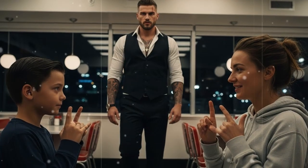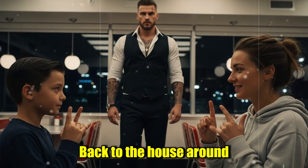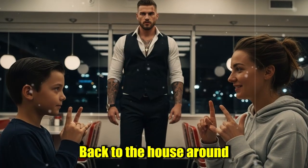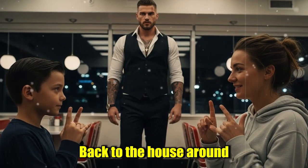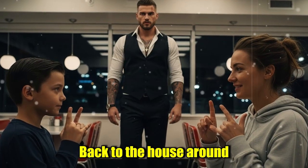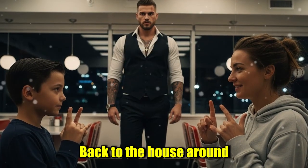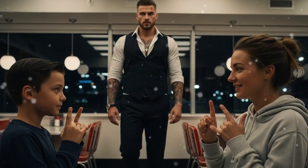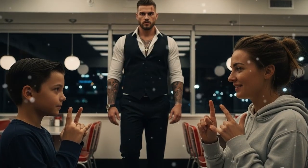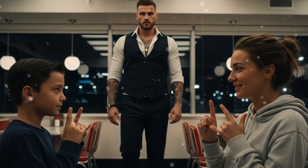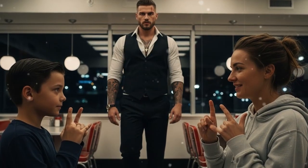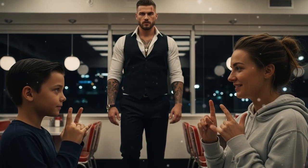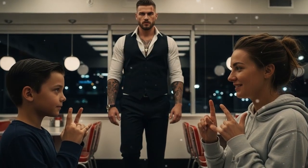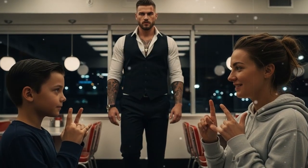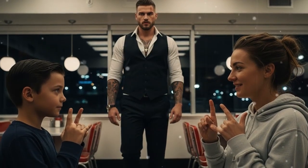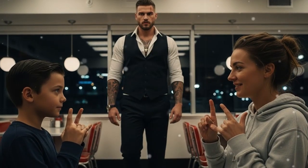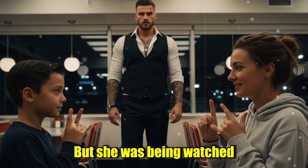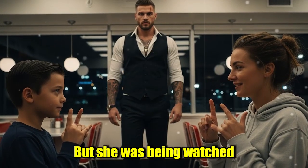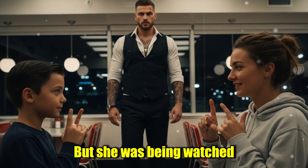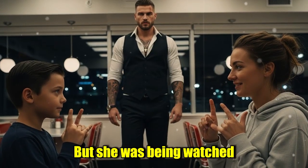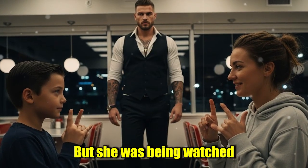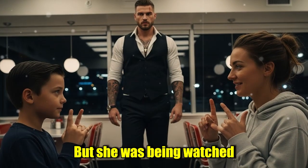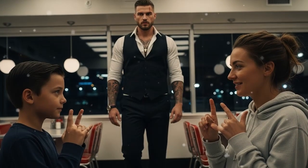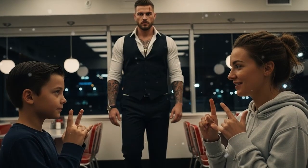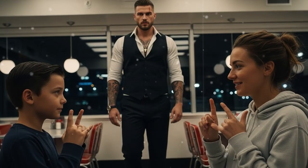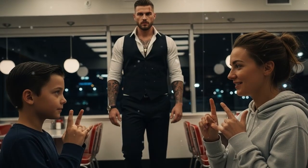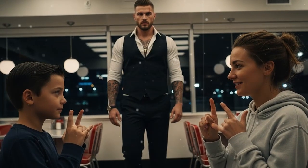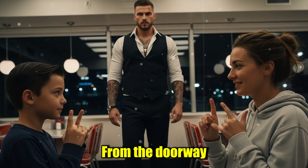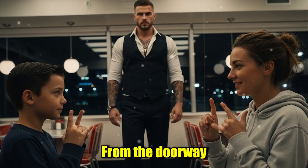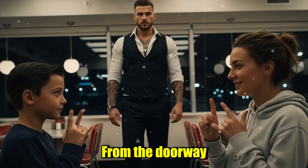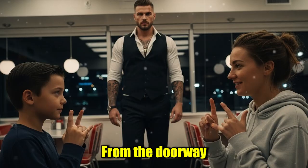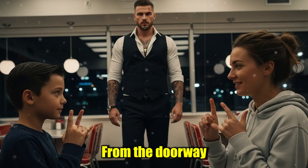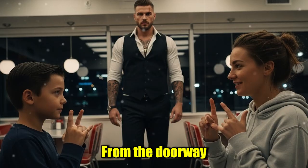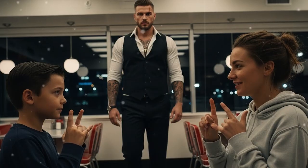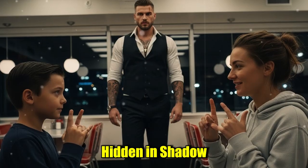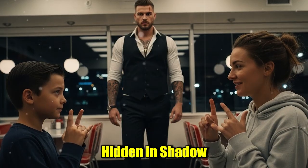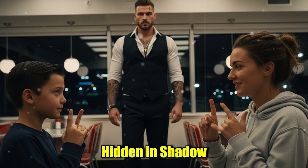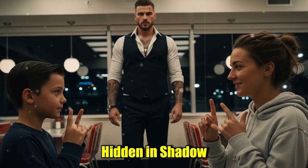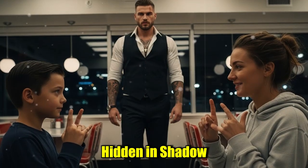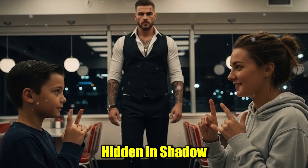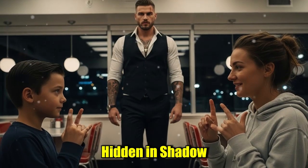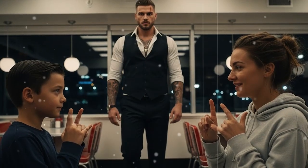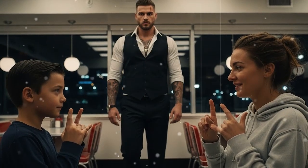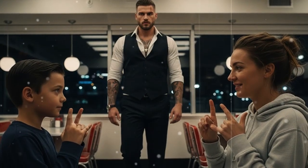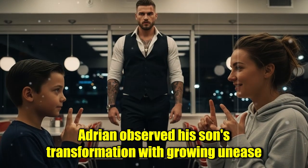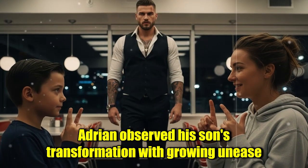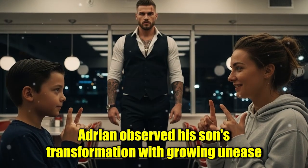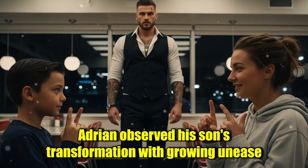the house around them. It was subtle, but she was being watched. From the doorway, hidden in shadow, Adrian observed